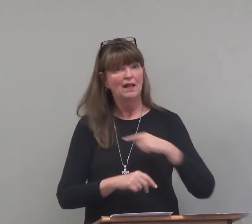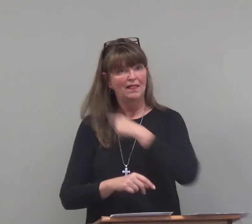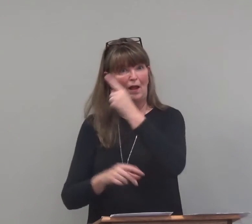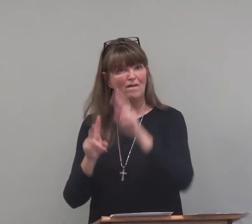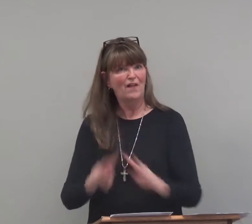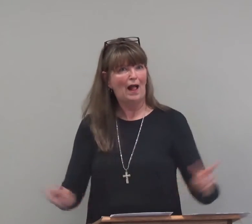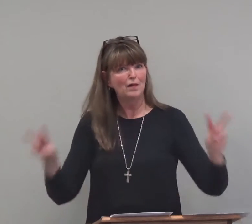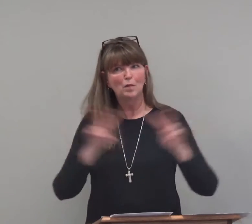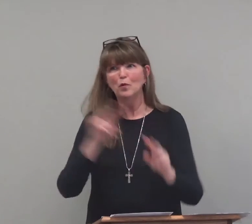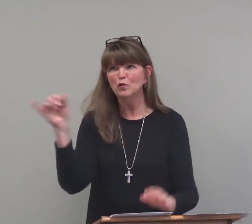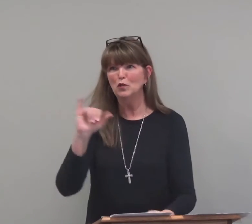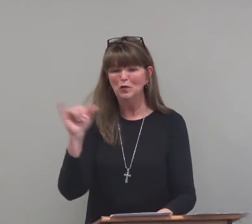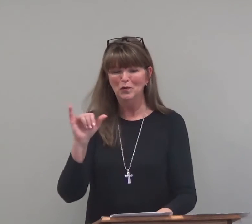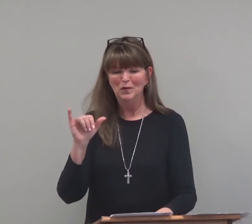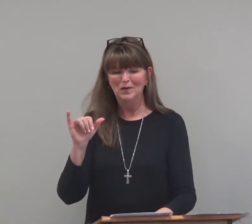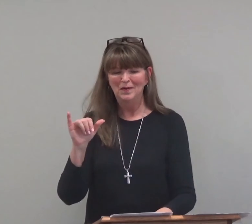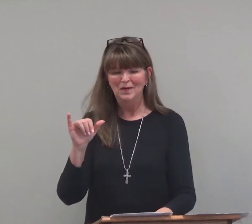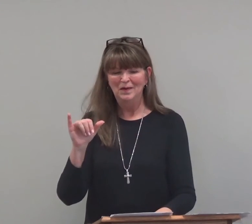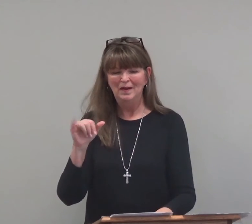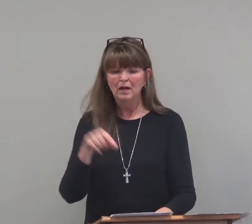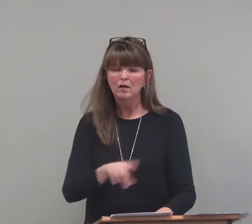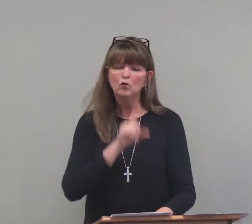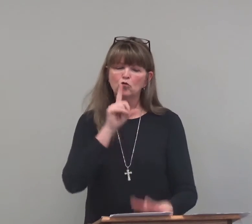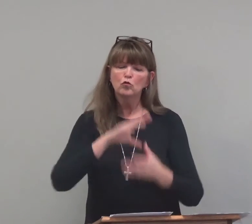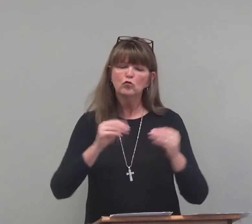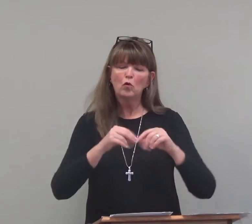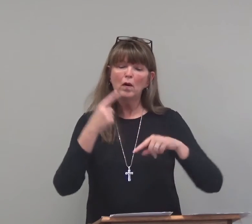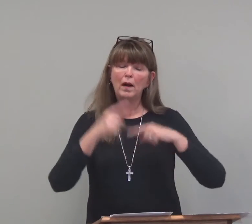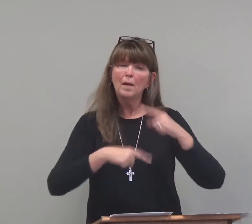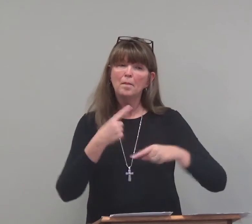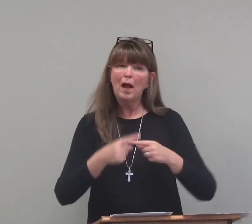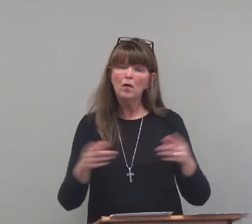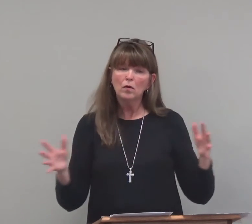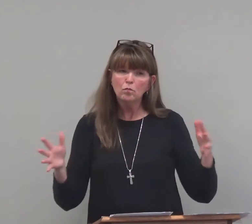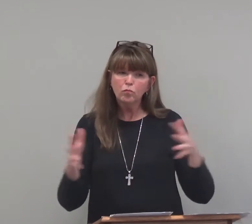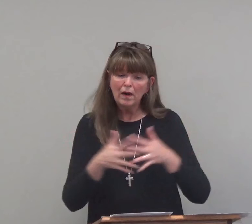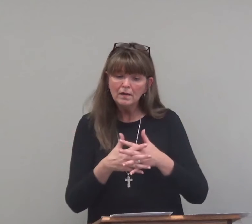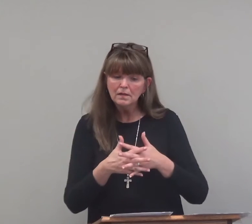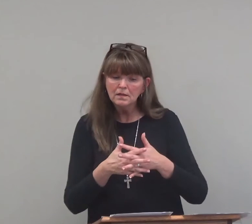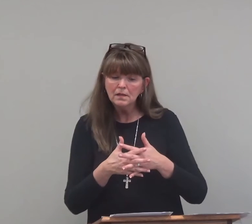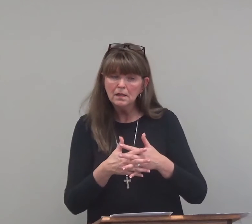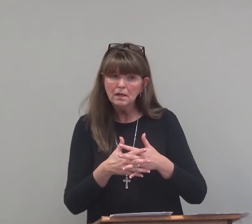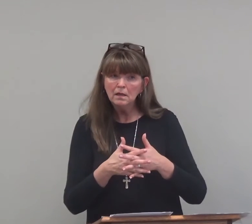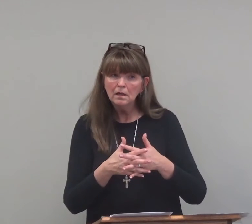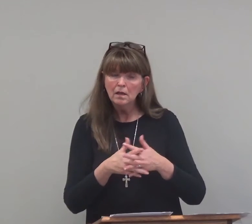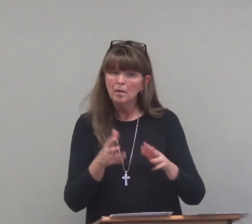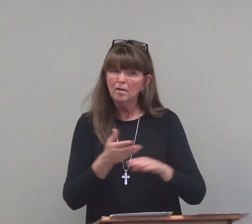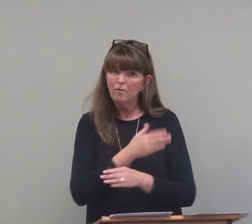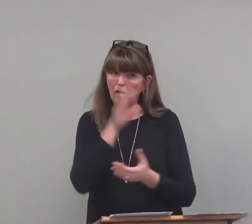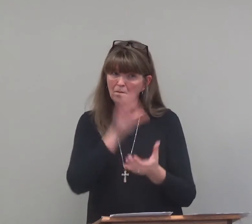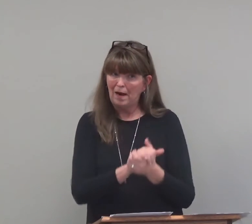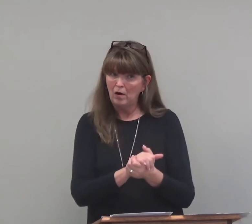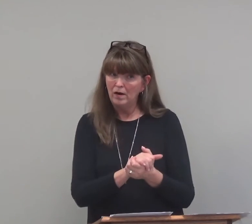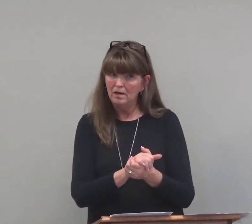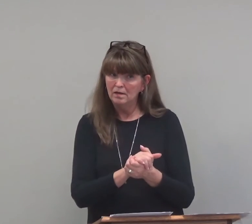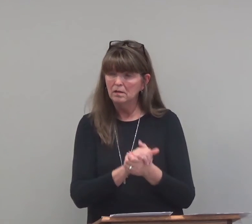who had the atrocious behavior were valuable too. This story is